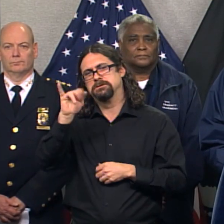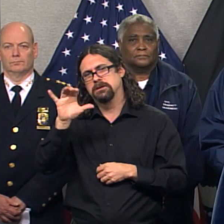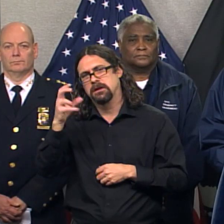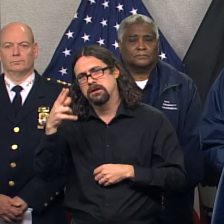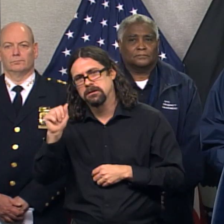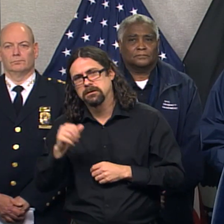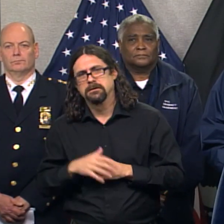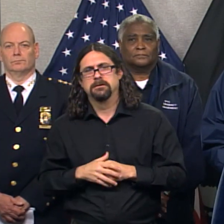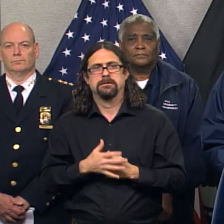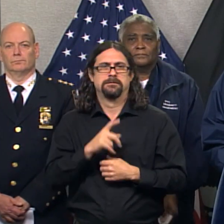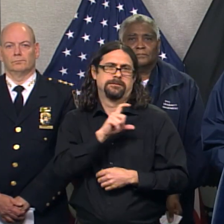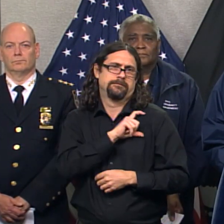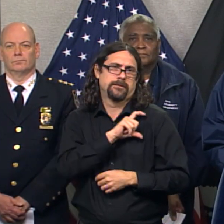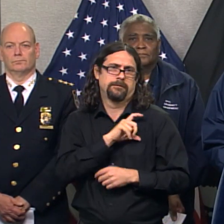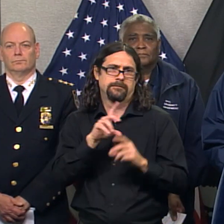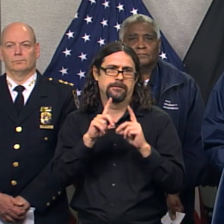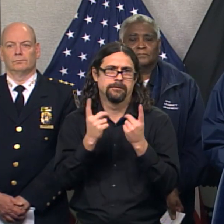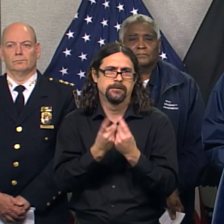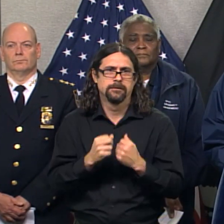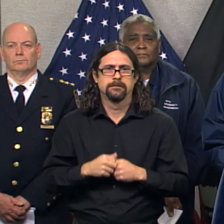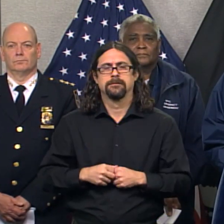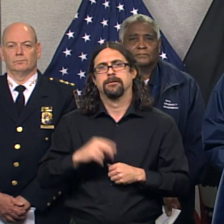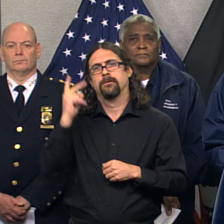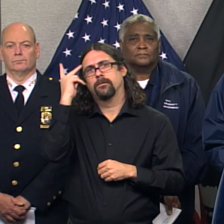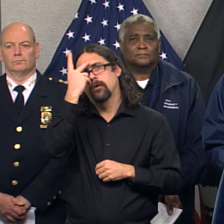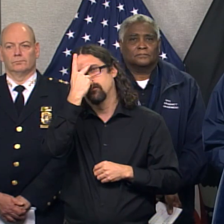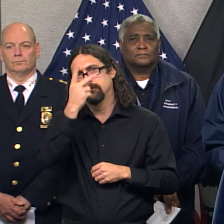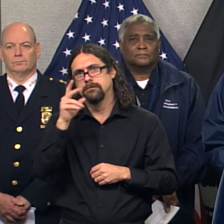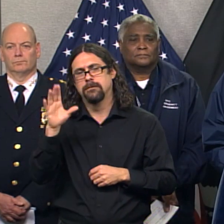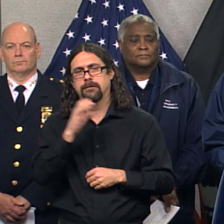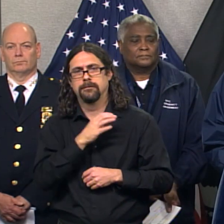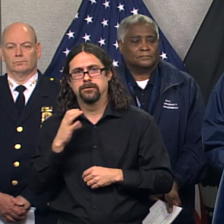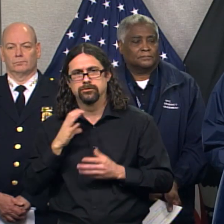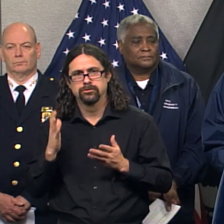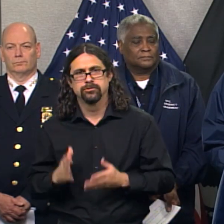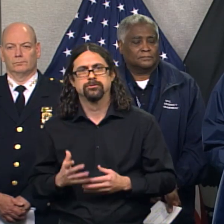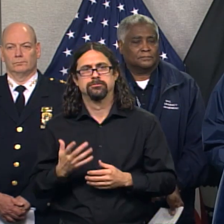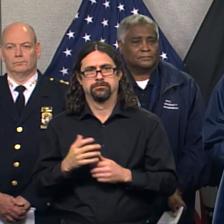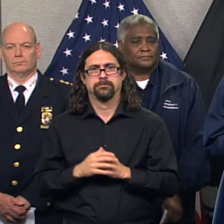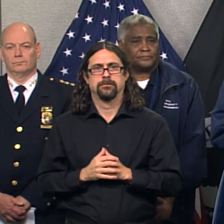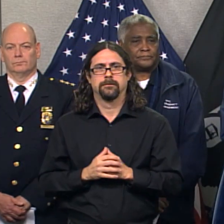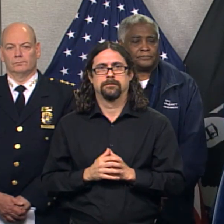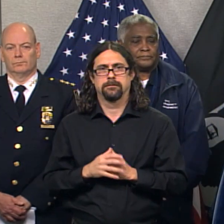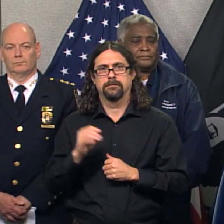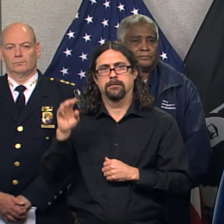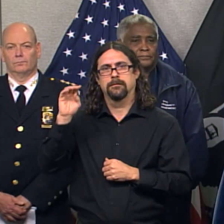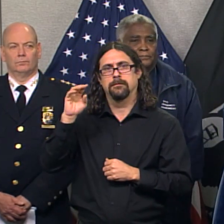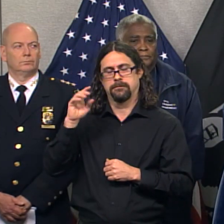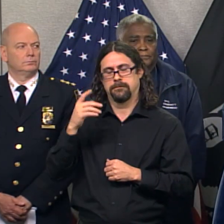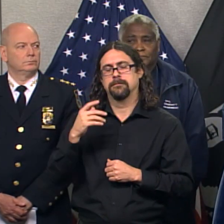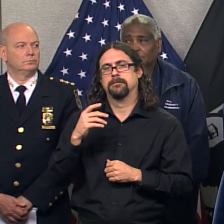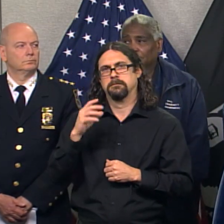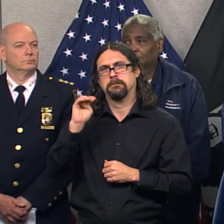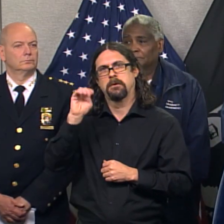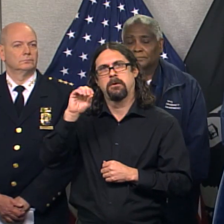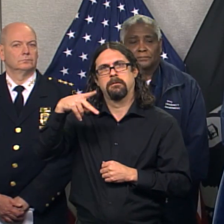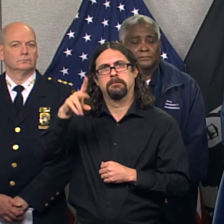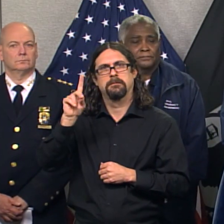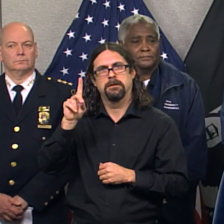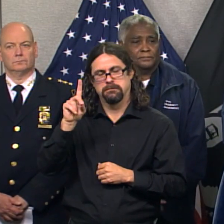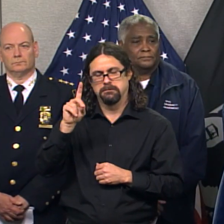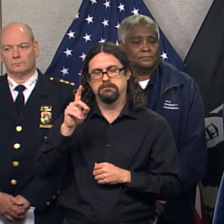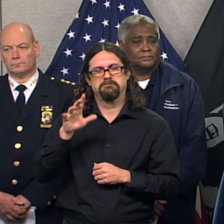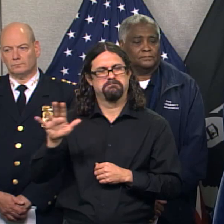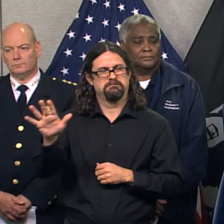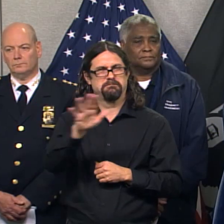Monahan, our Parks Commissioner, Mitch Silver, and our Commissioner for the Mayor's Office for People with Disabilities, Victor Calisi. All of them doing a